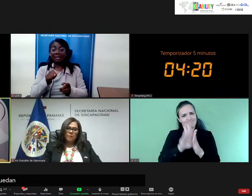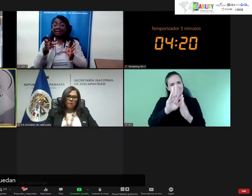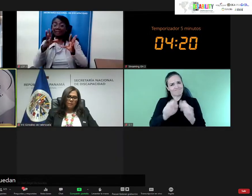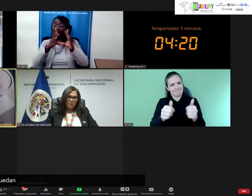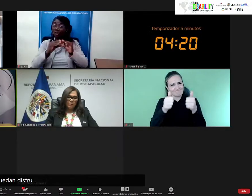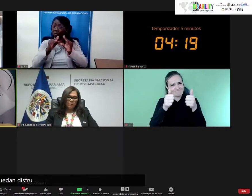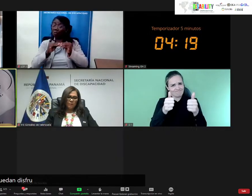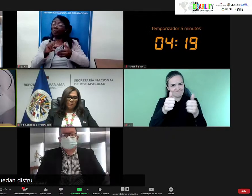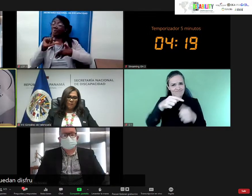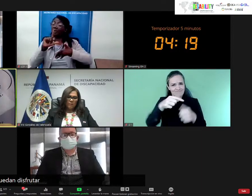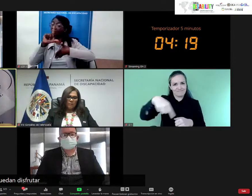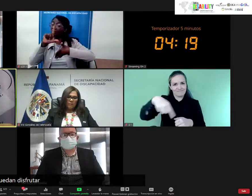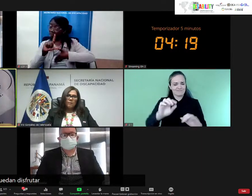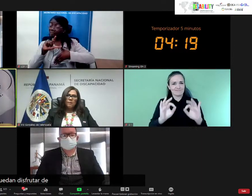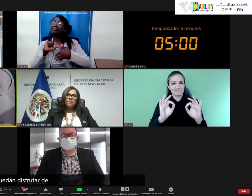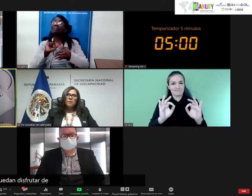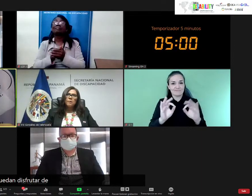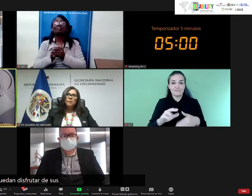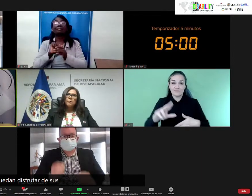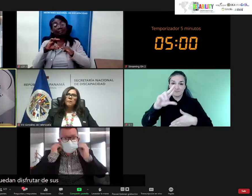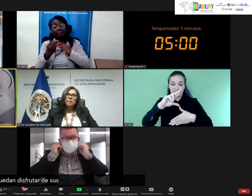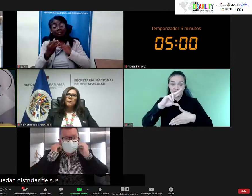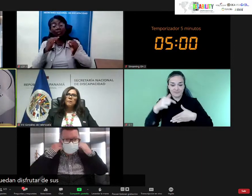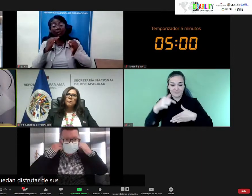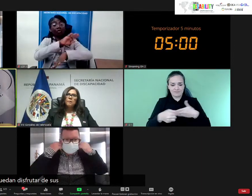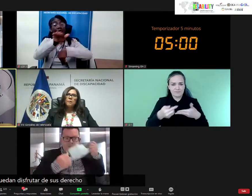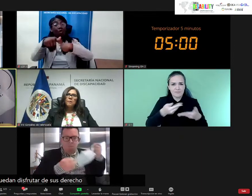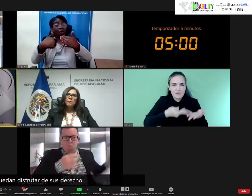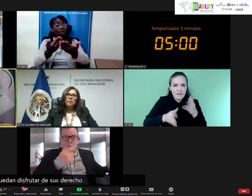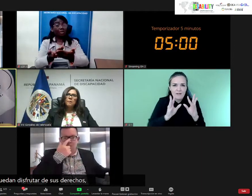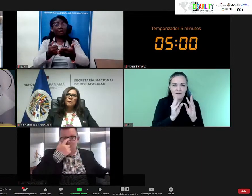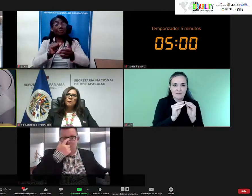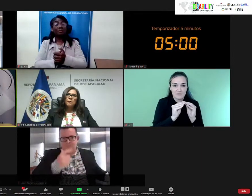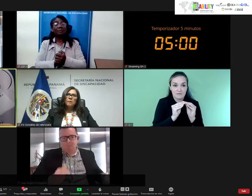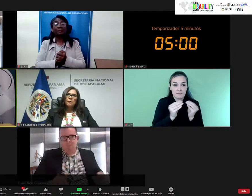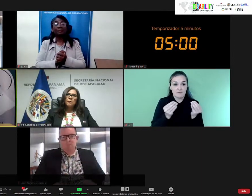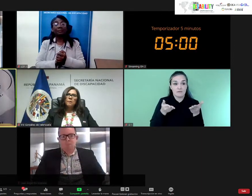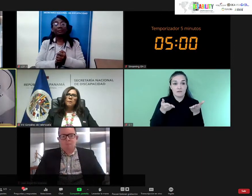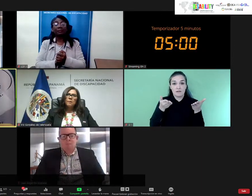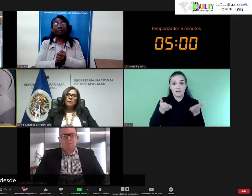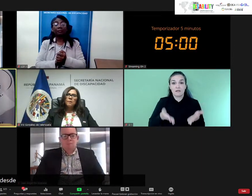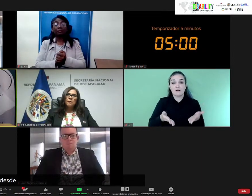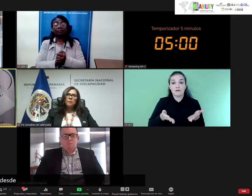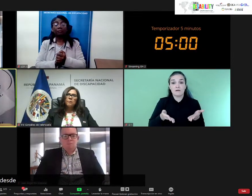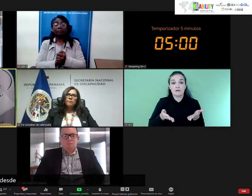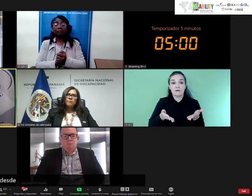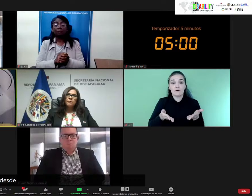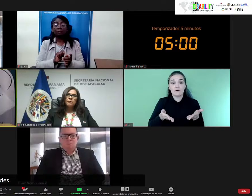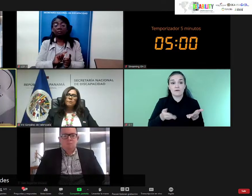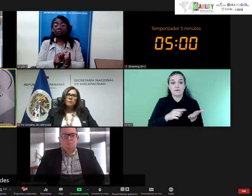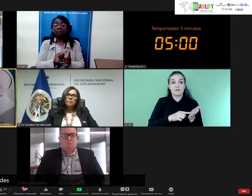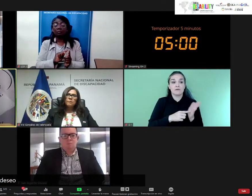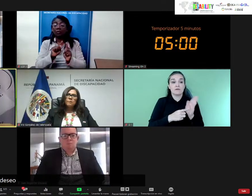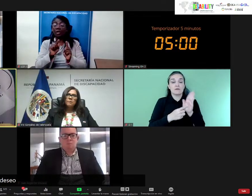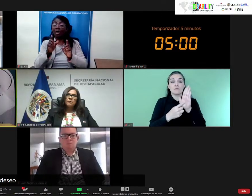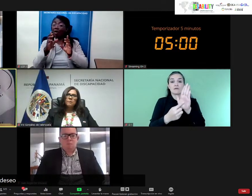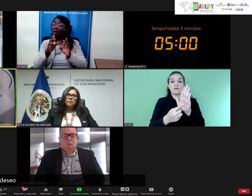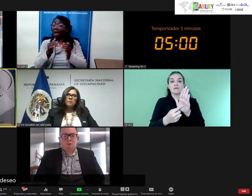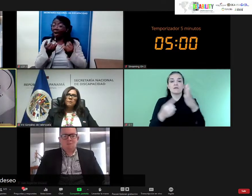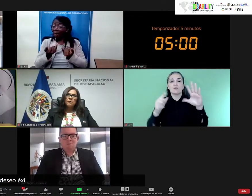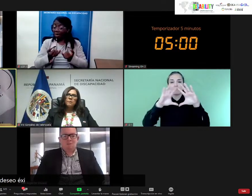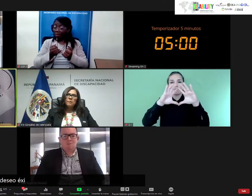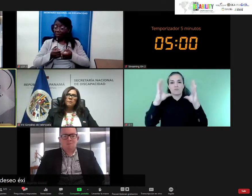us attend the global disability summit next week thank you for the